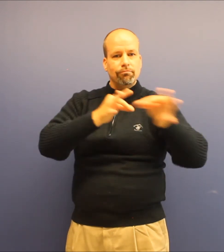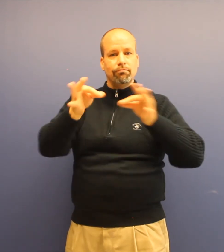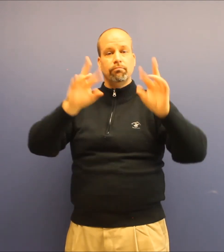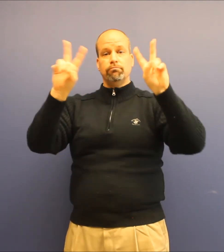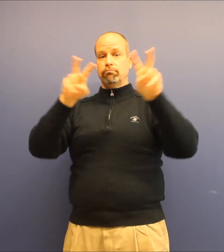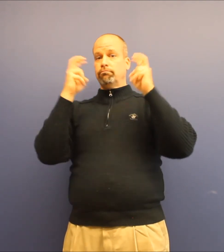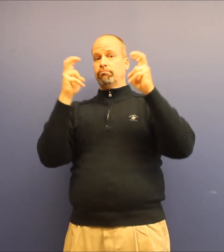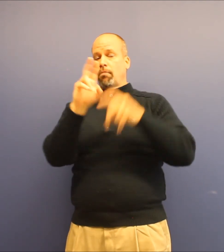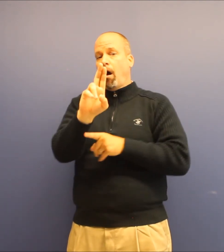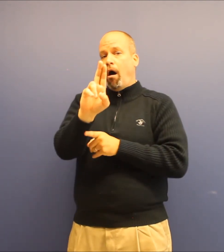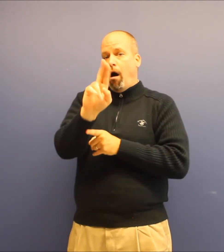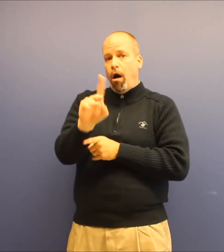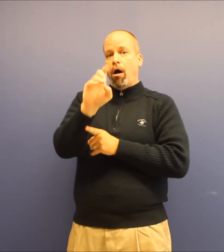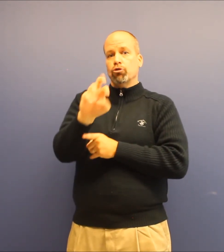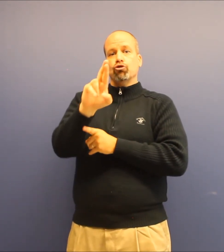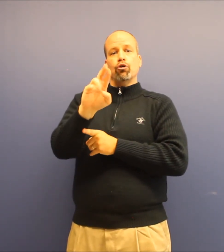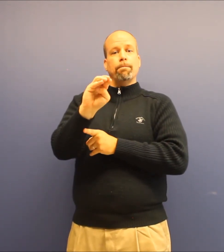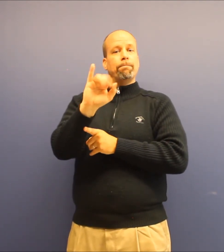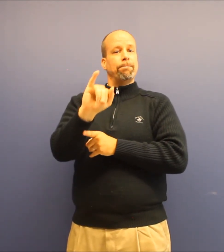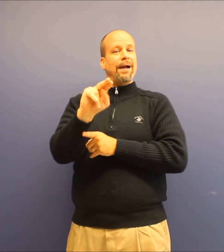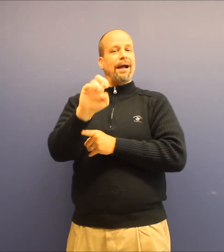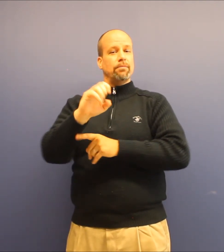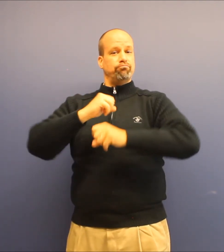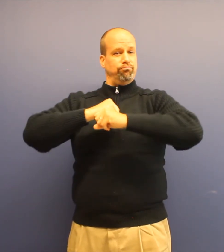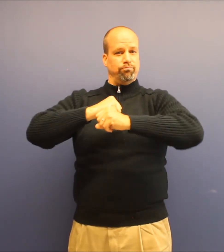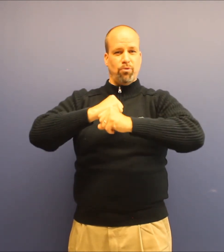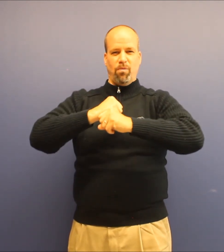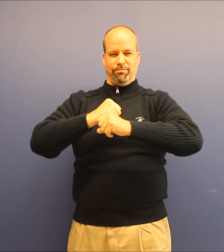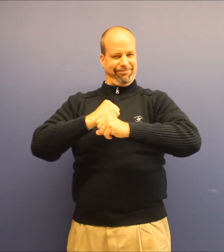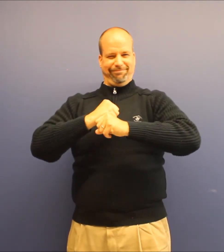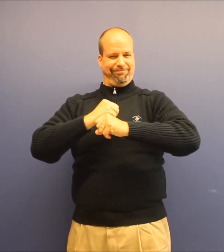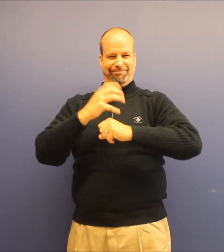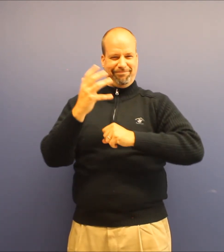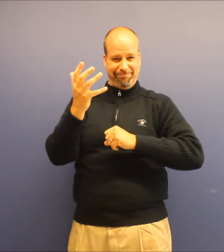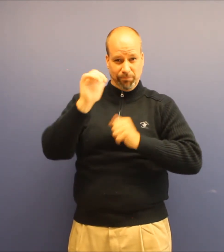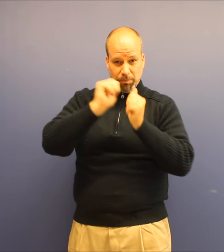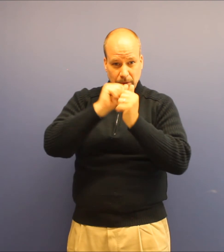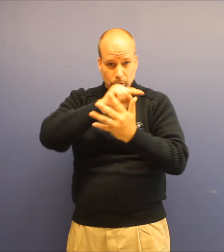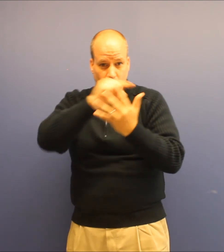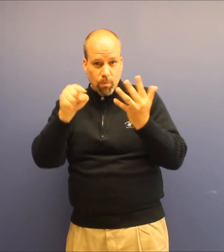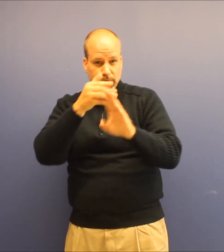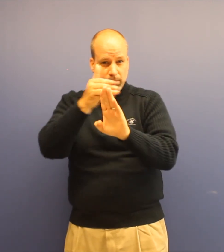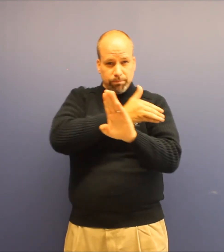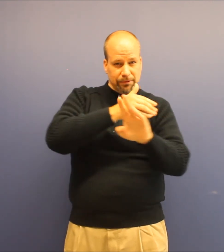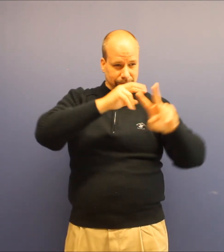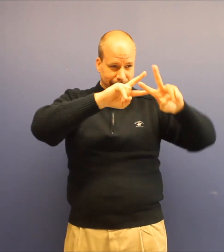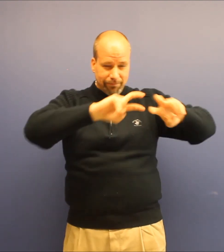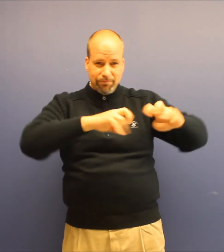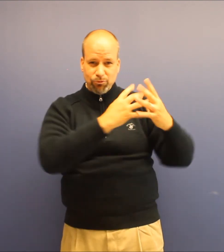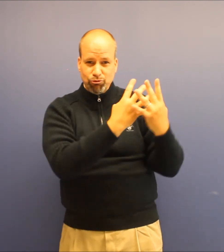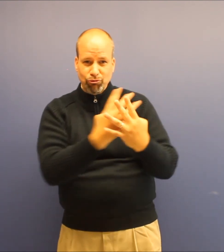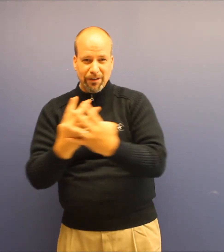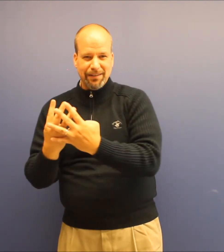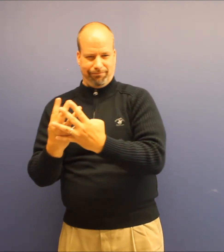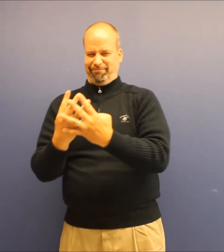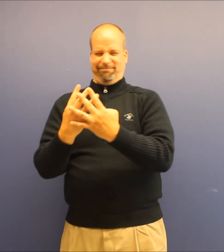undermine protections for those with pre-existing medical conditions, increase premiums, and lead